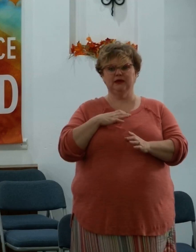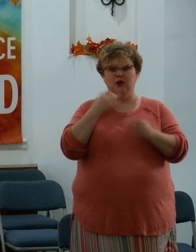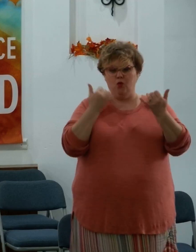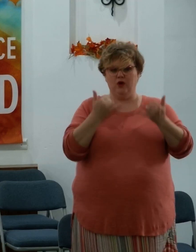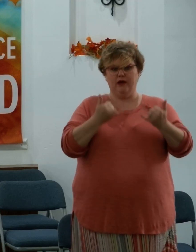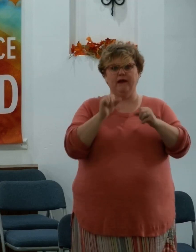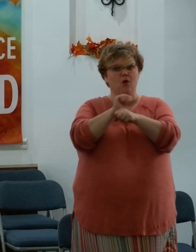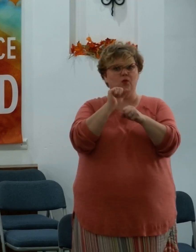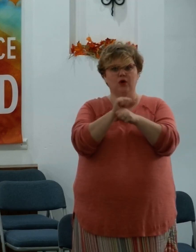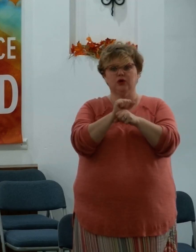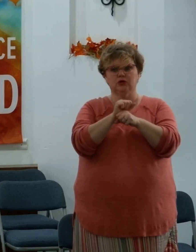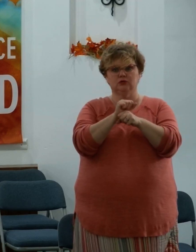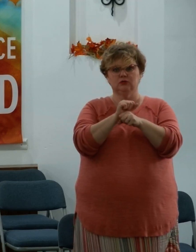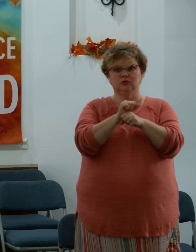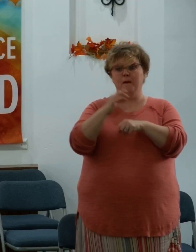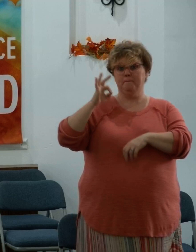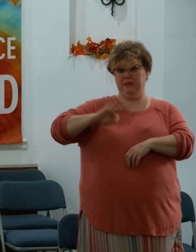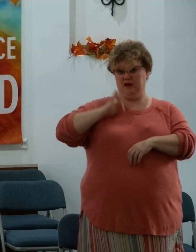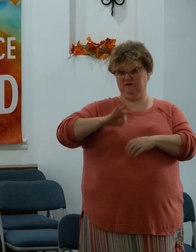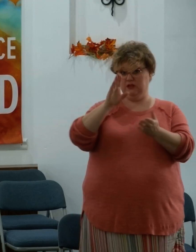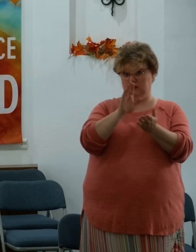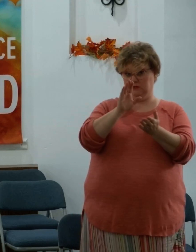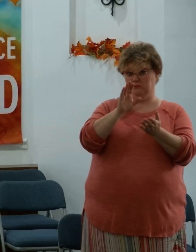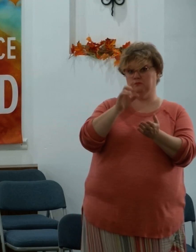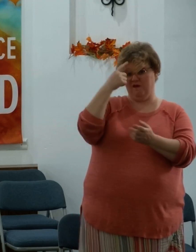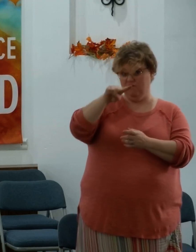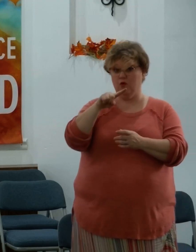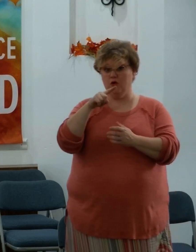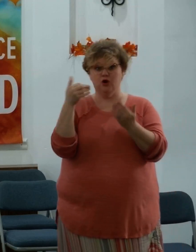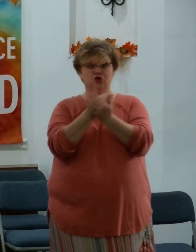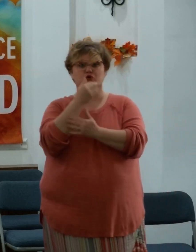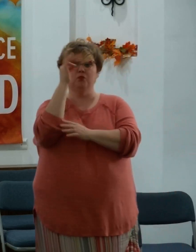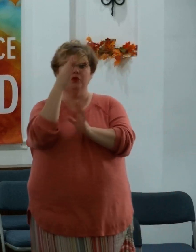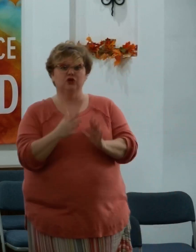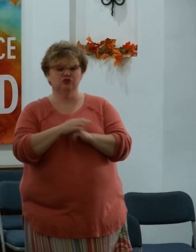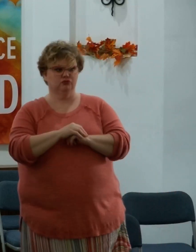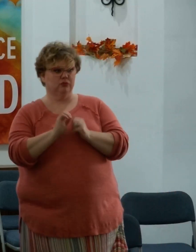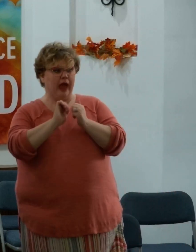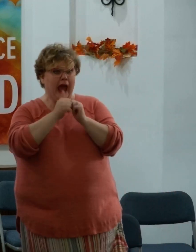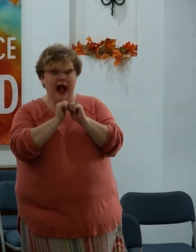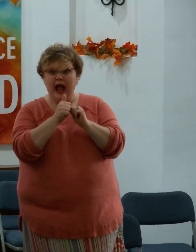compensation package for the new pastor. How are you going to pay for that?